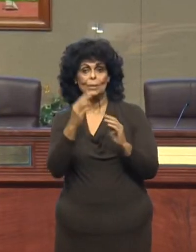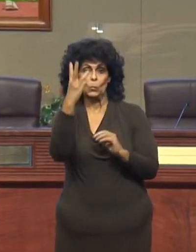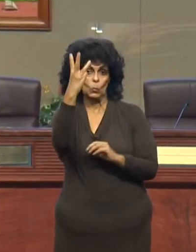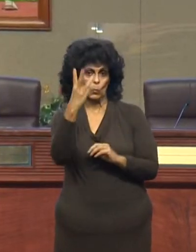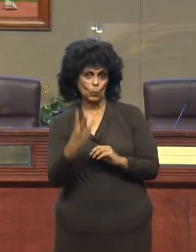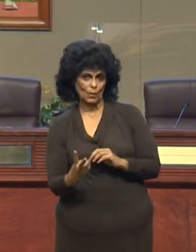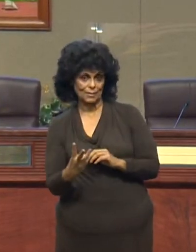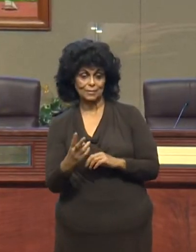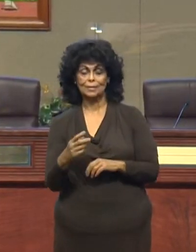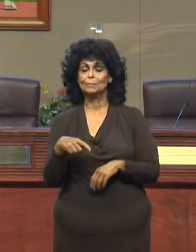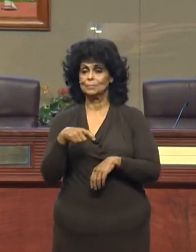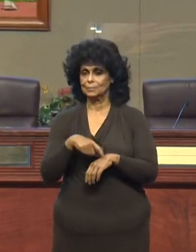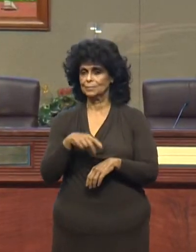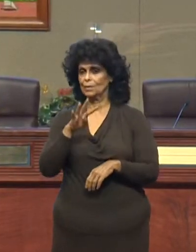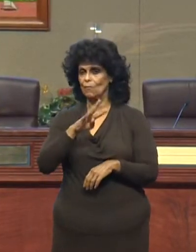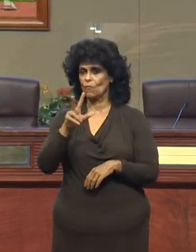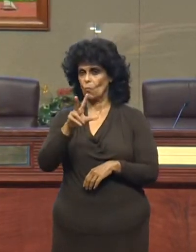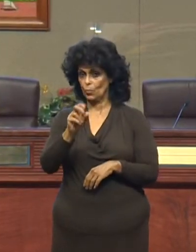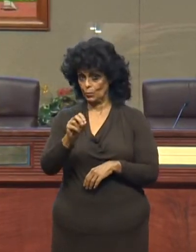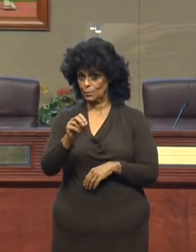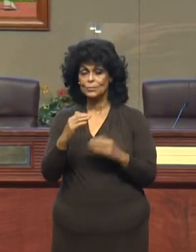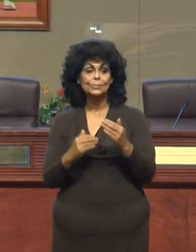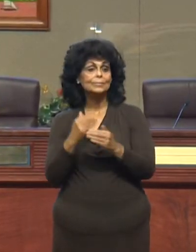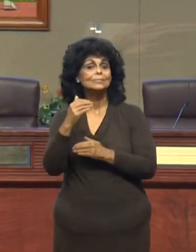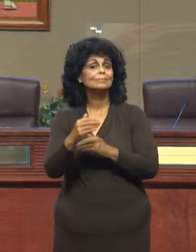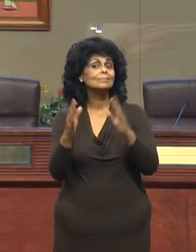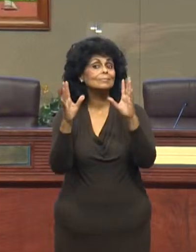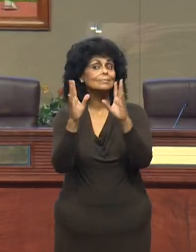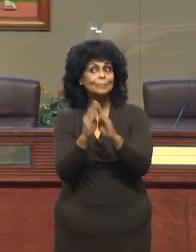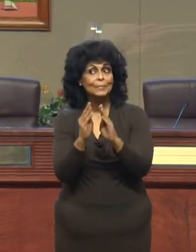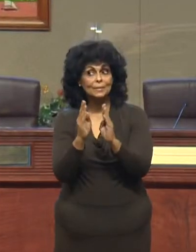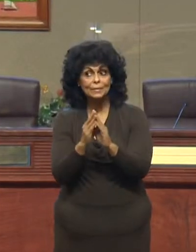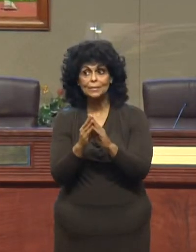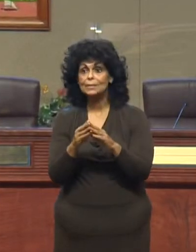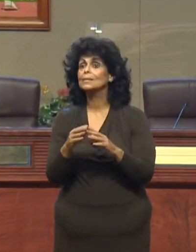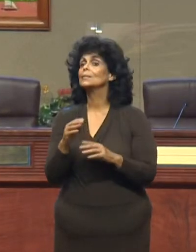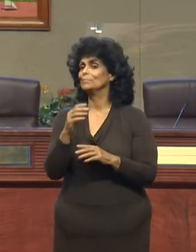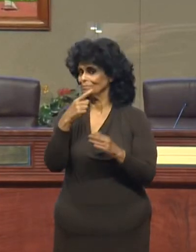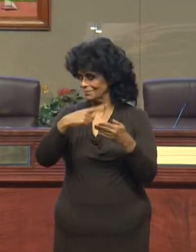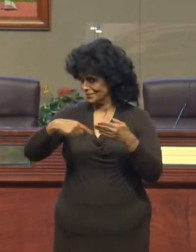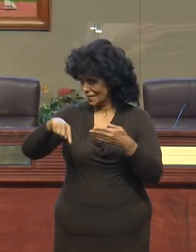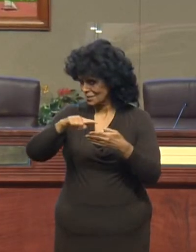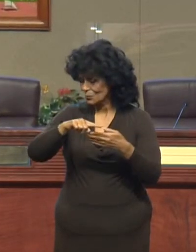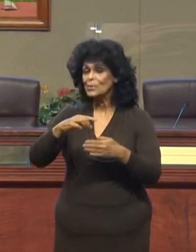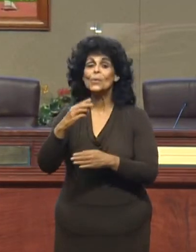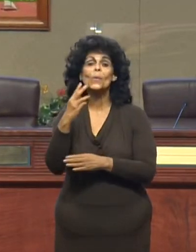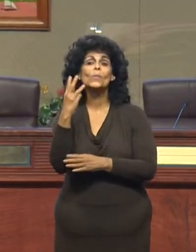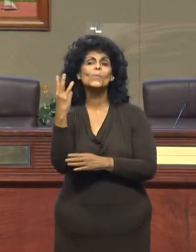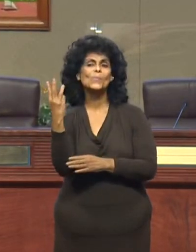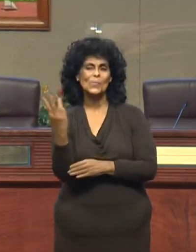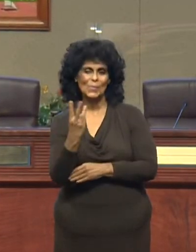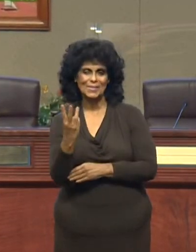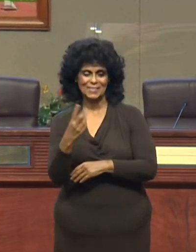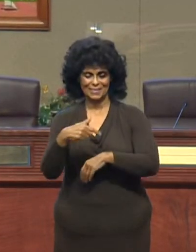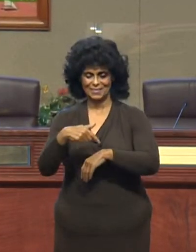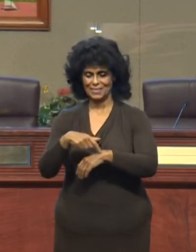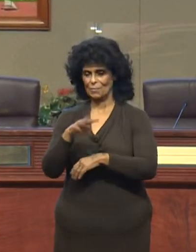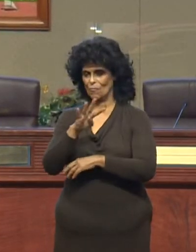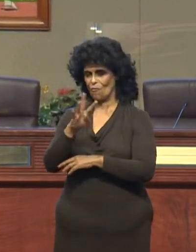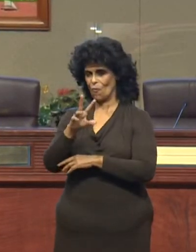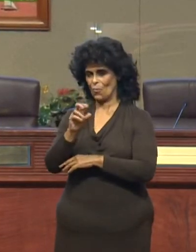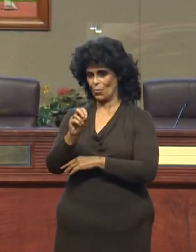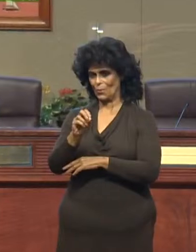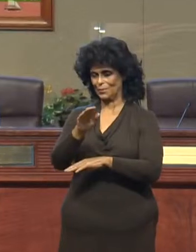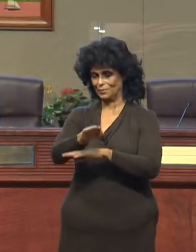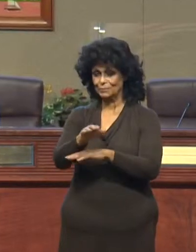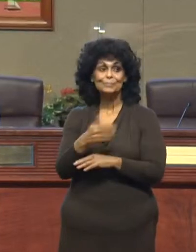p.m. So the next briefing will be next week on Wednesday at 4:30 p.m.